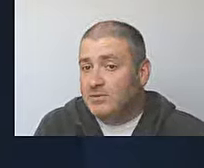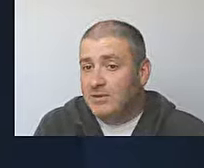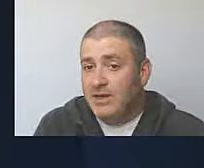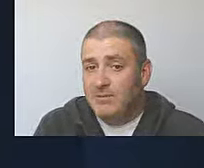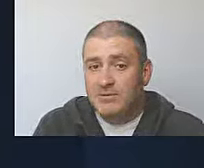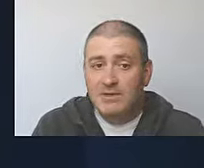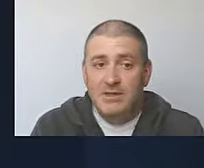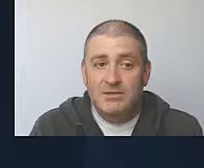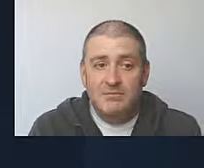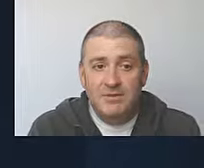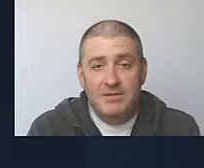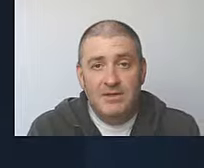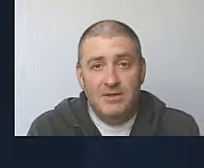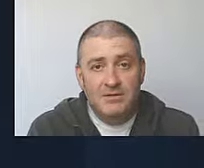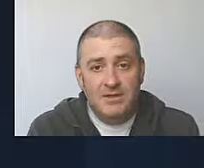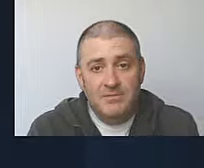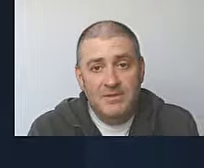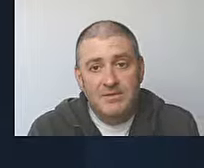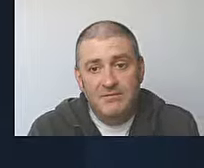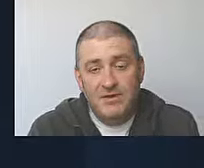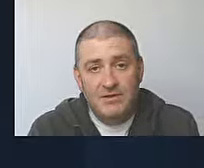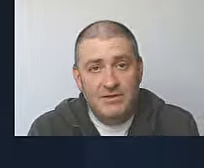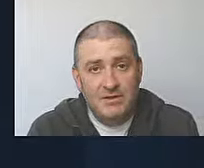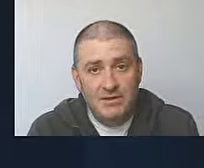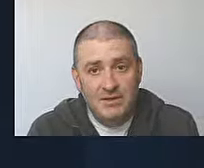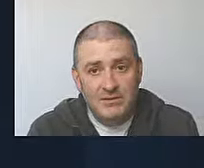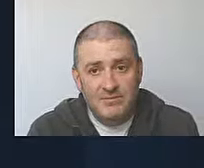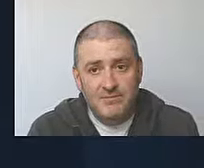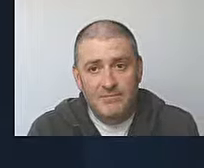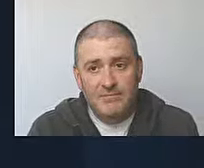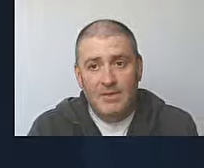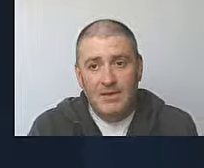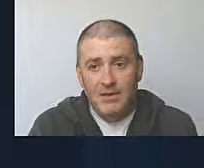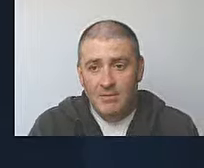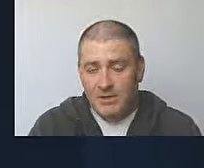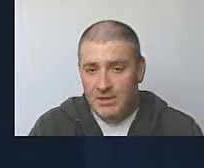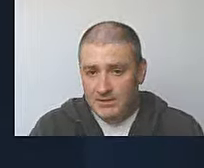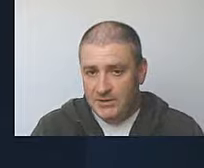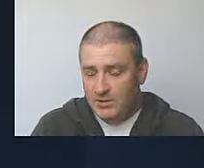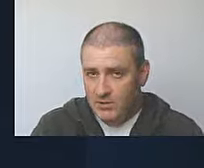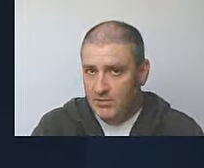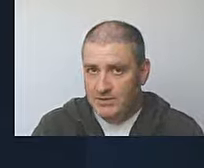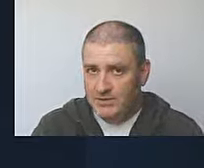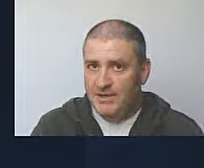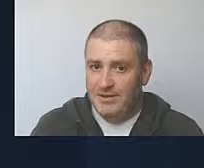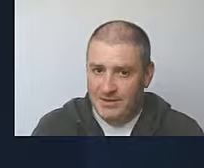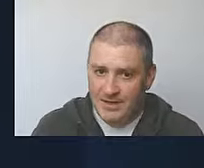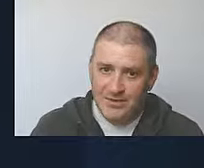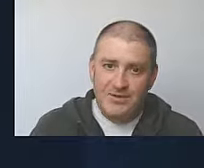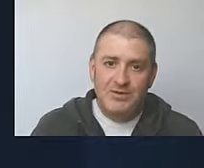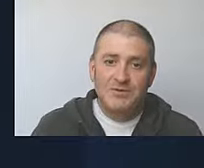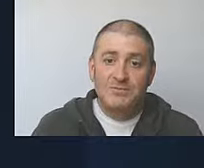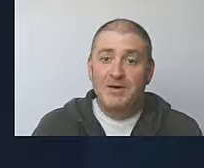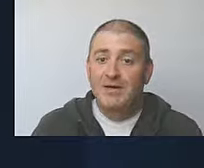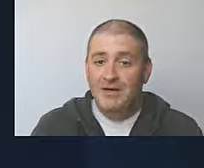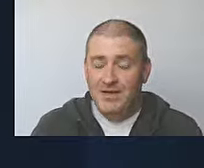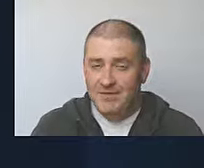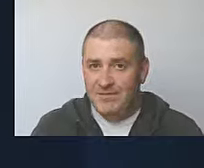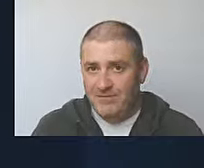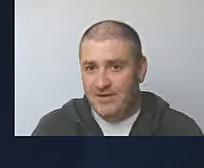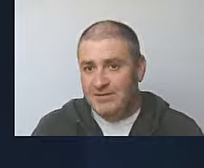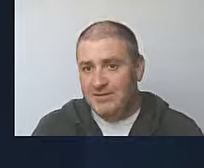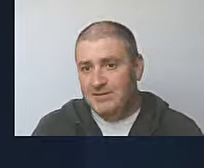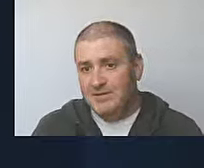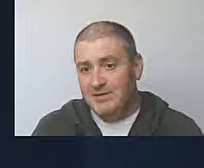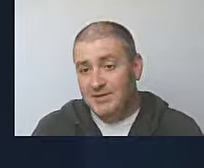an option labelled "It's missing accessibility features I need." Players don't always select these accurately, of course, but even